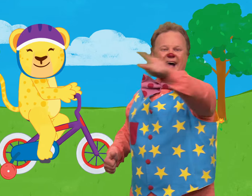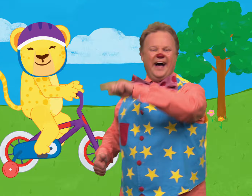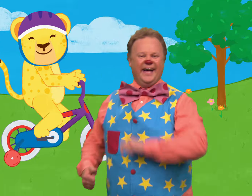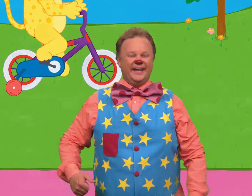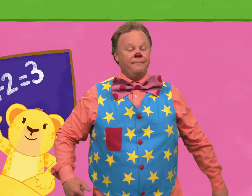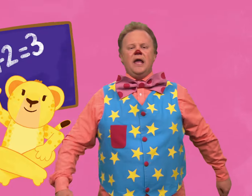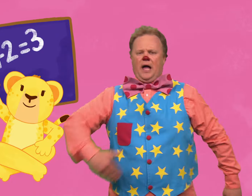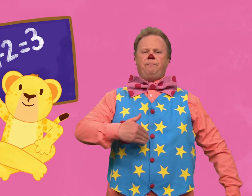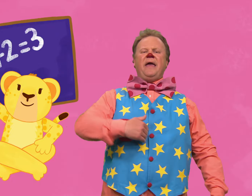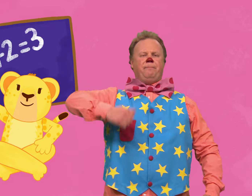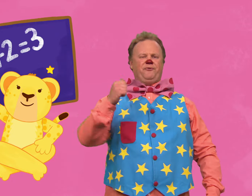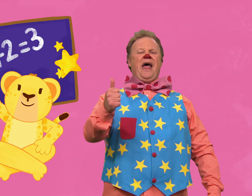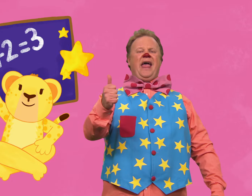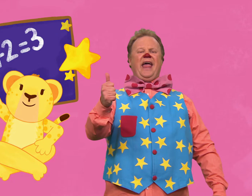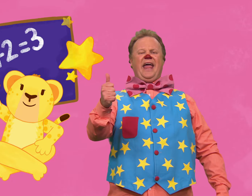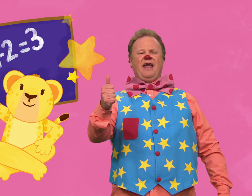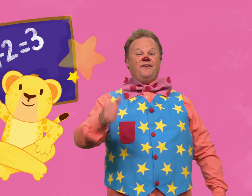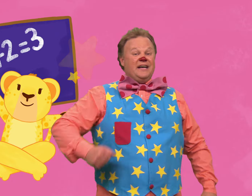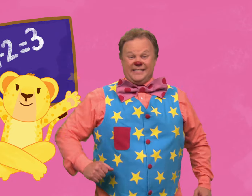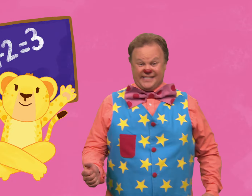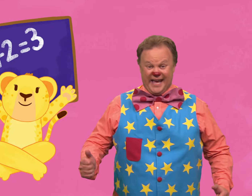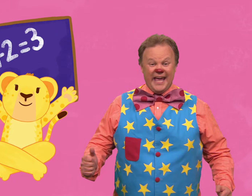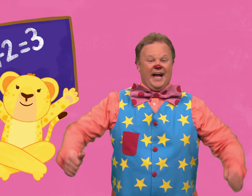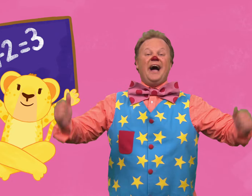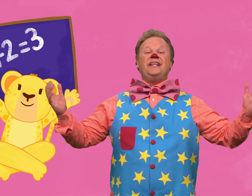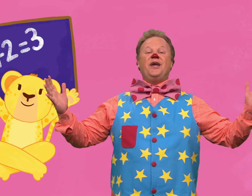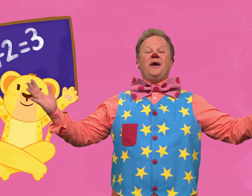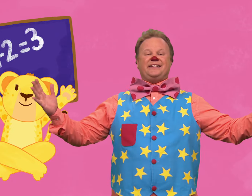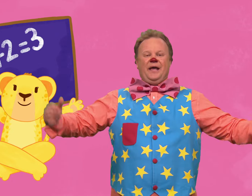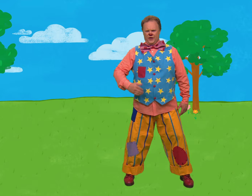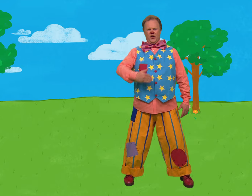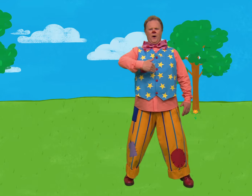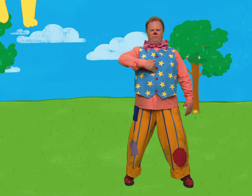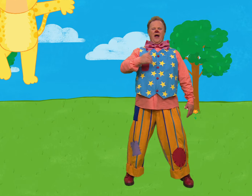done! Be brave! See? I knew it! You're brave!